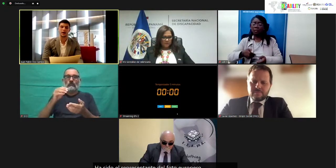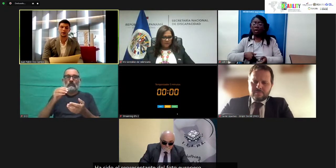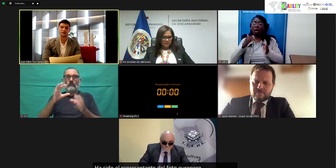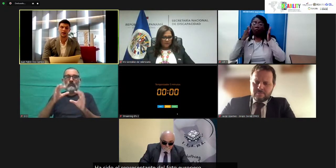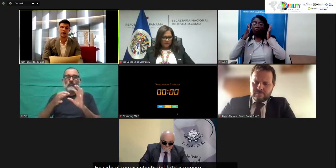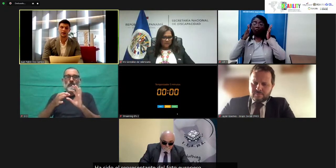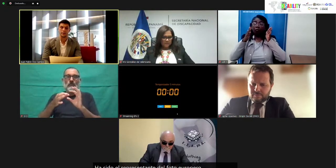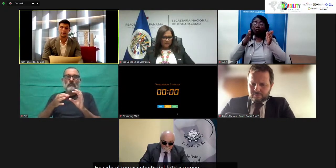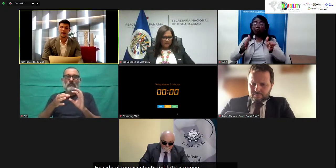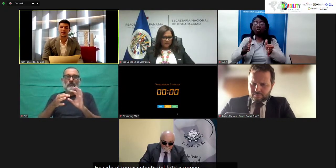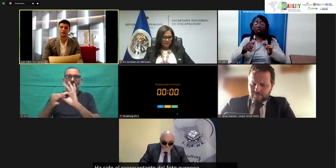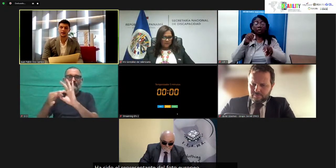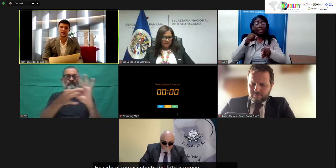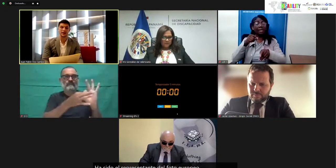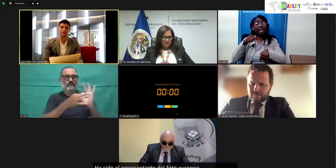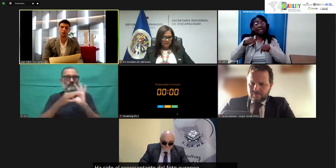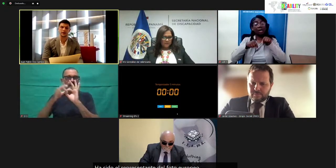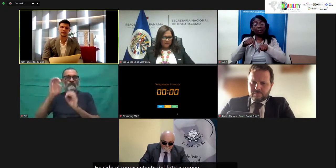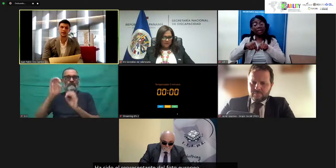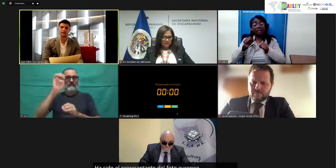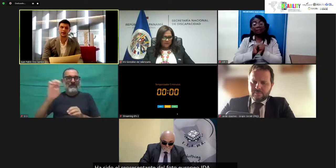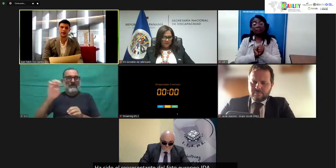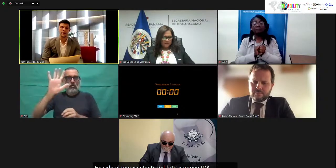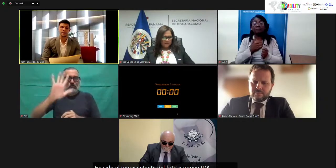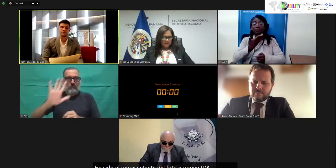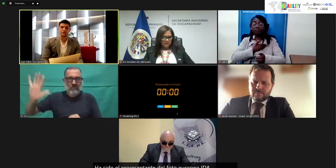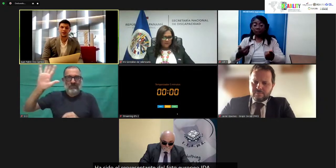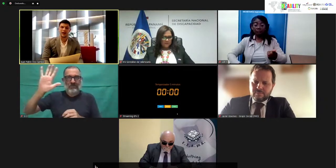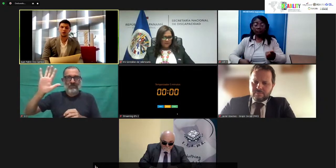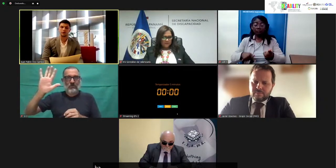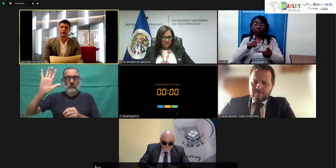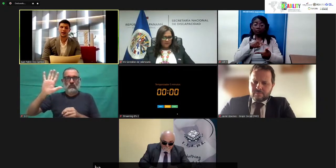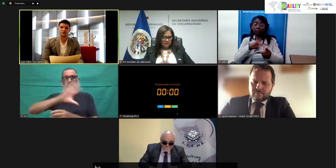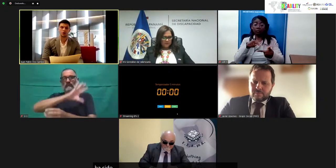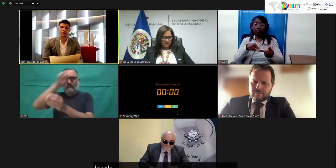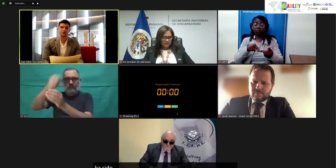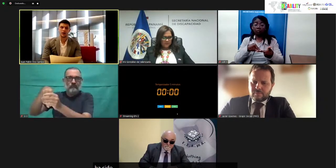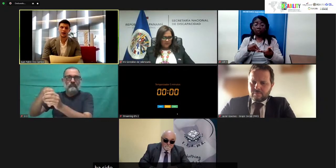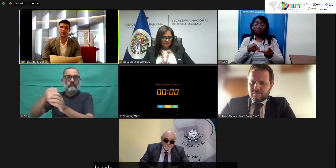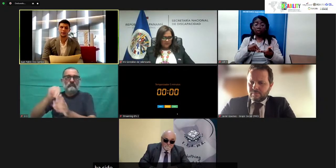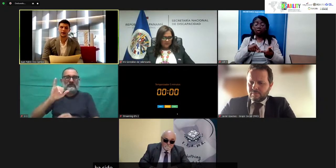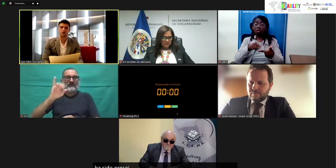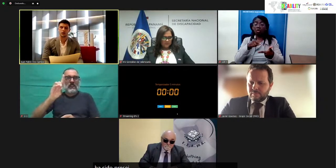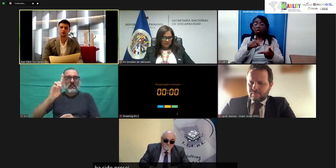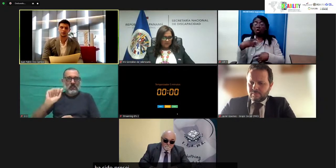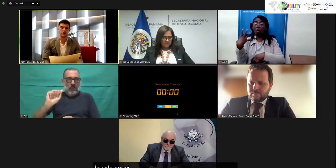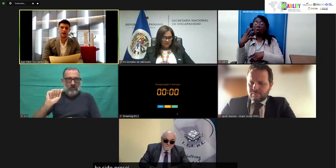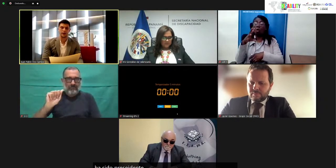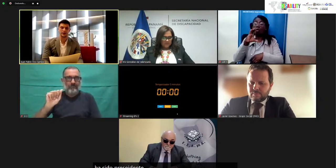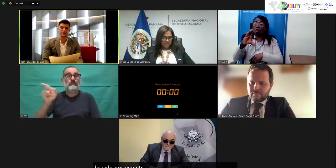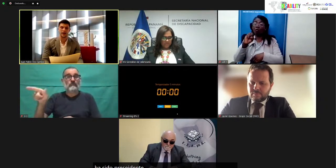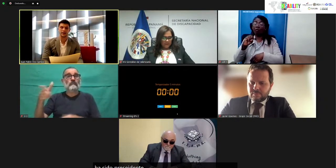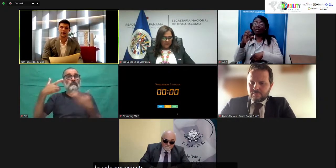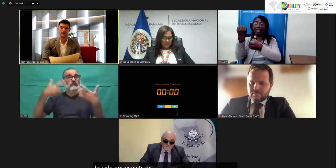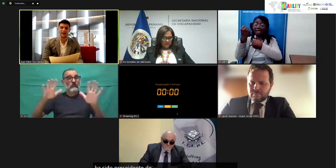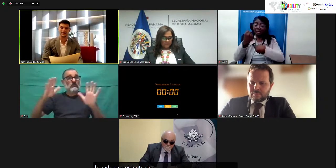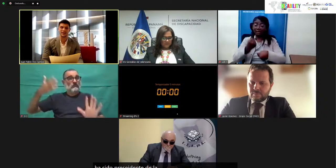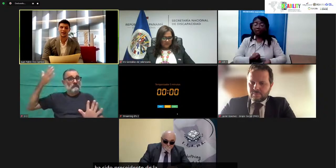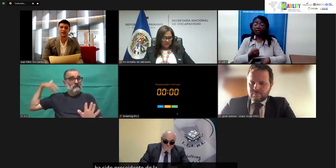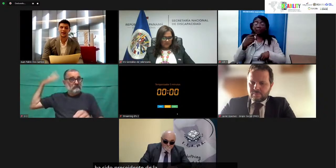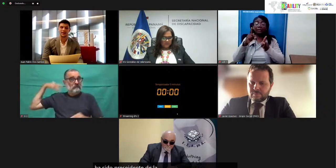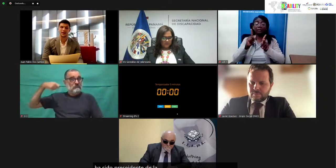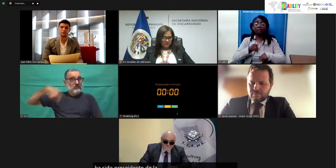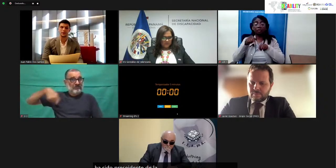chair of the european forum for disability moreover he has been the president of the national confederation of